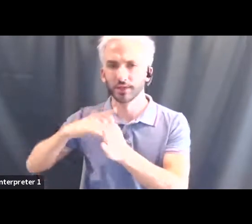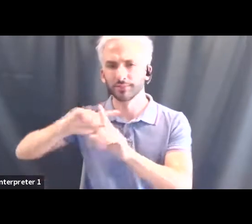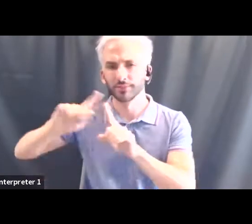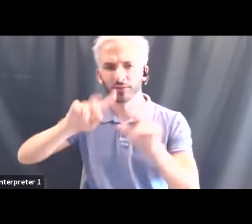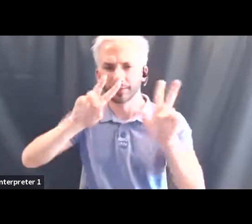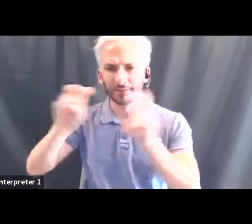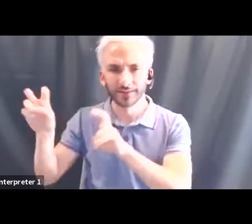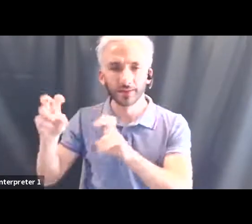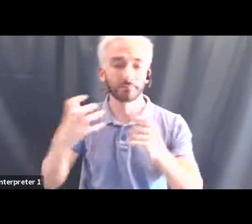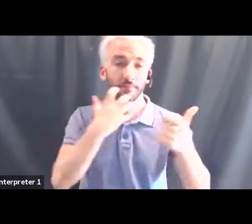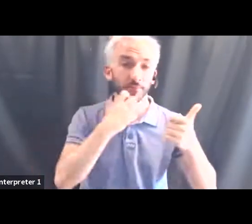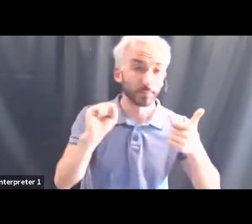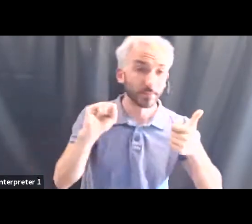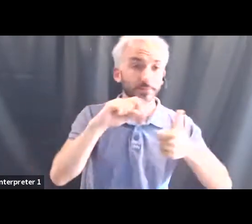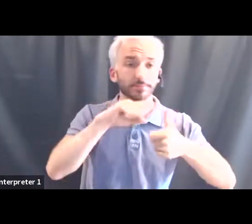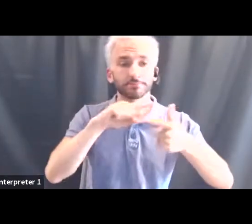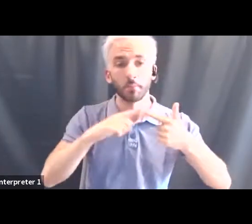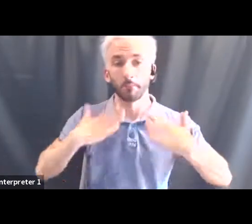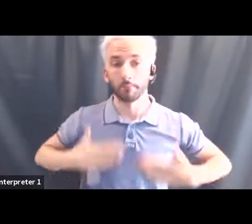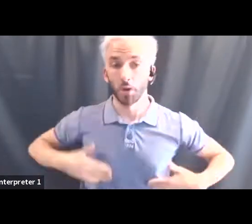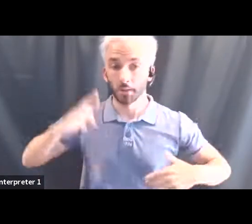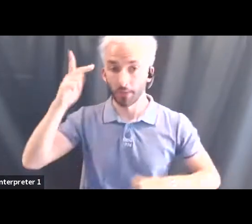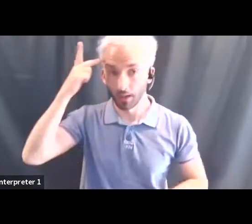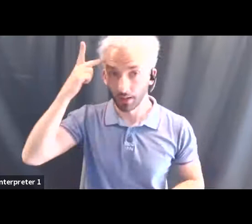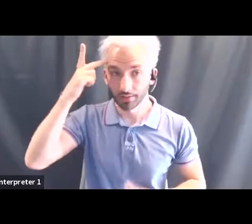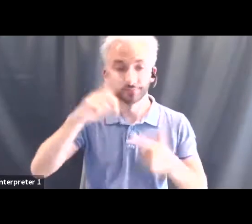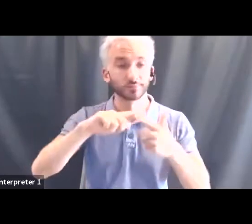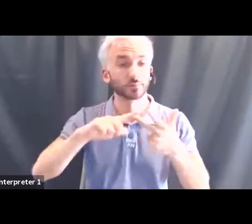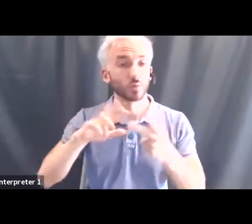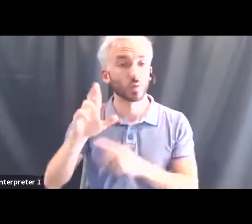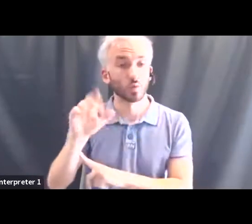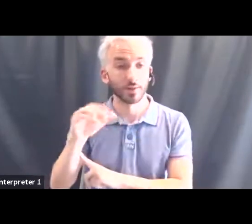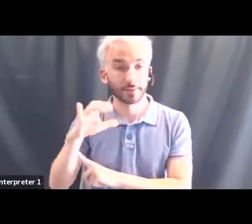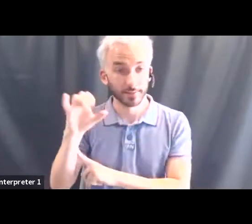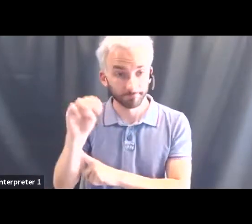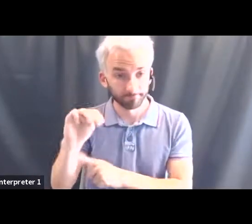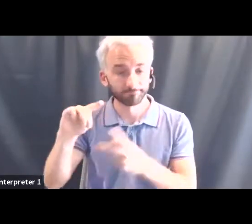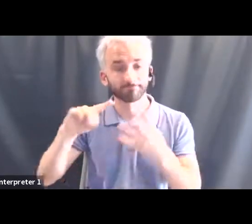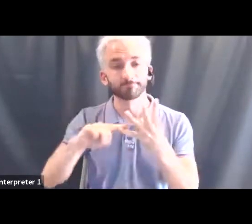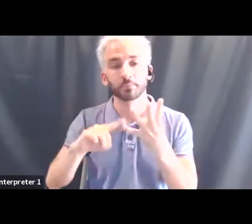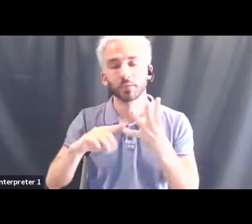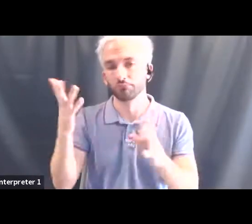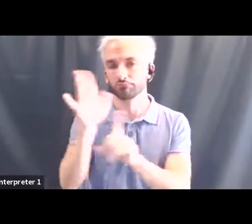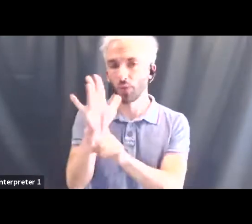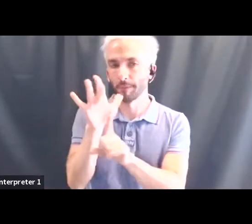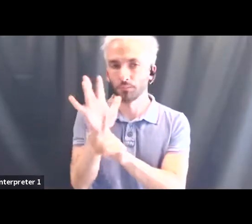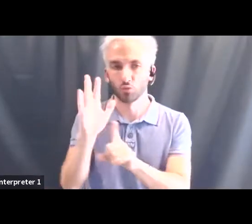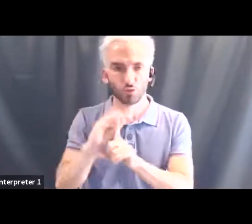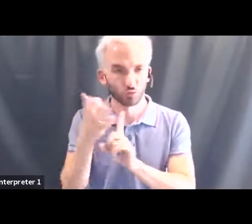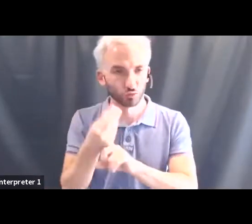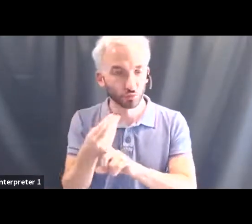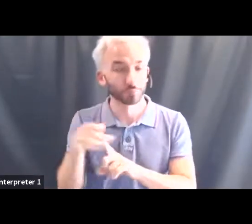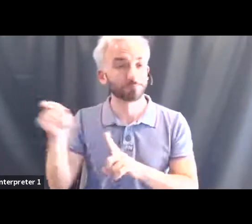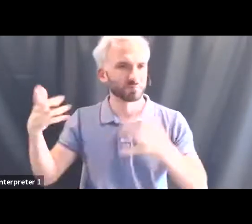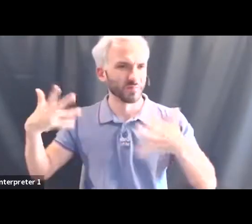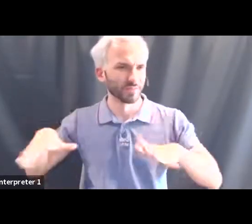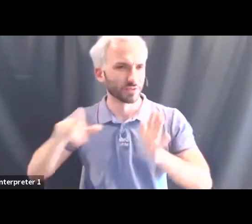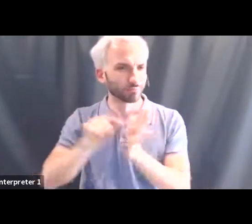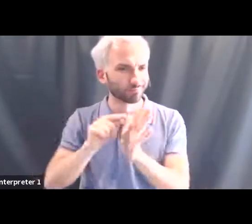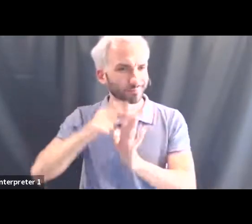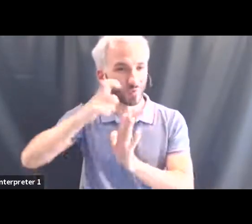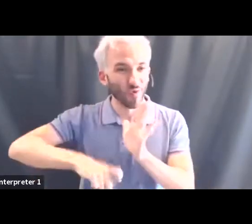feminism, body politics, racism, and pop culture. She's published articles